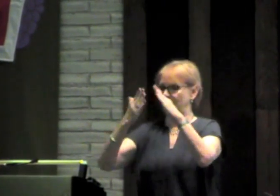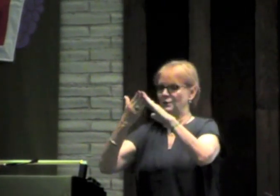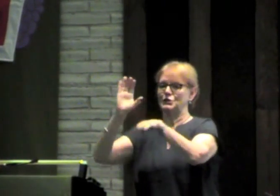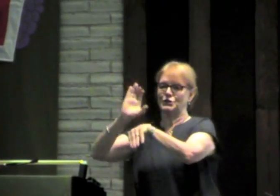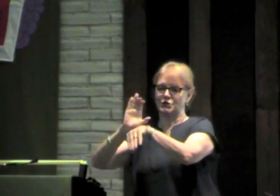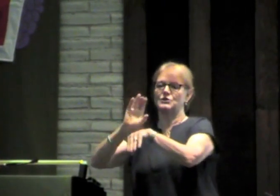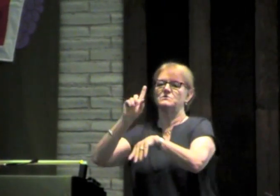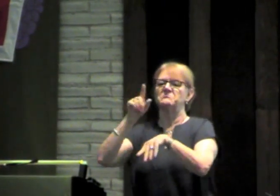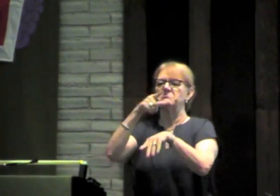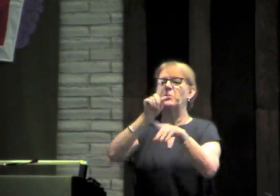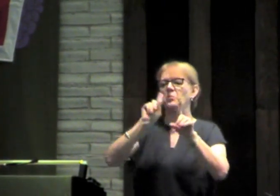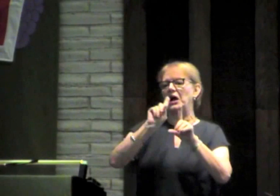Spring Community Church.